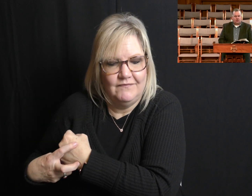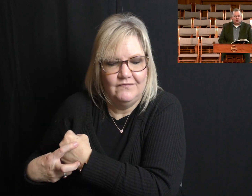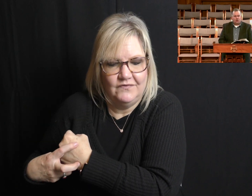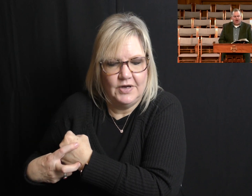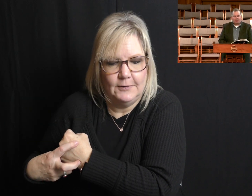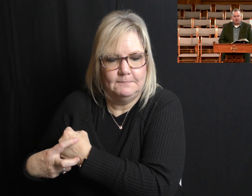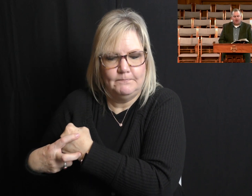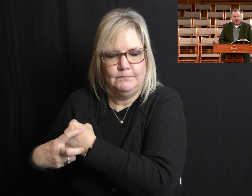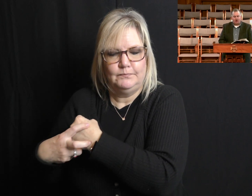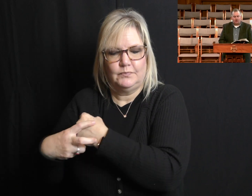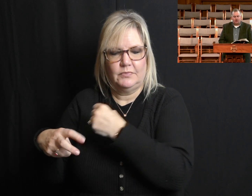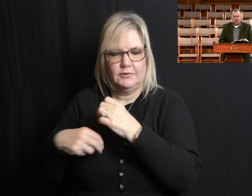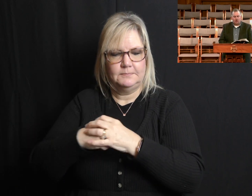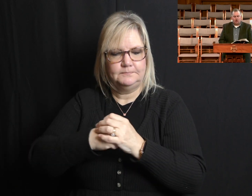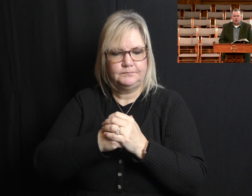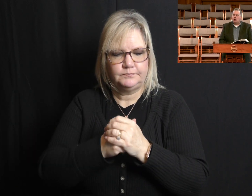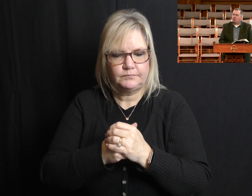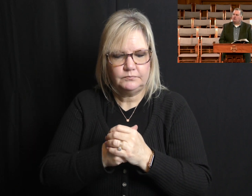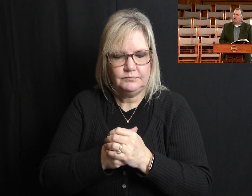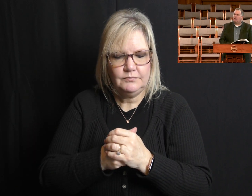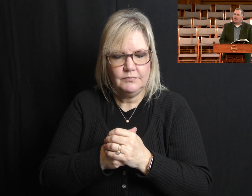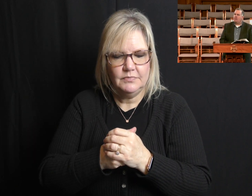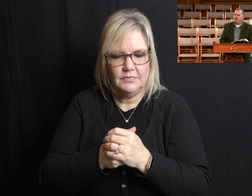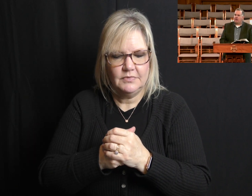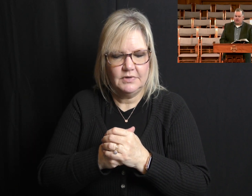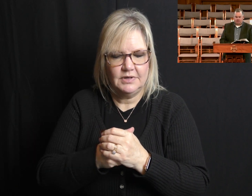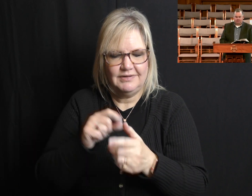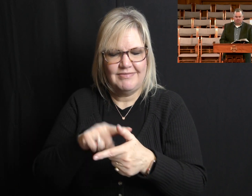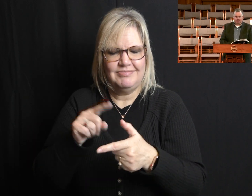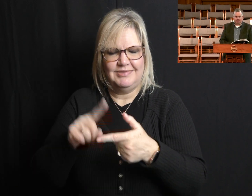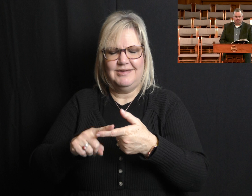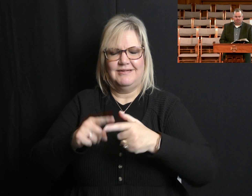things you have prepared, whose will they be?